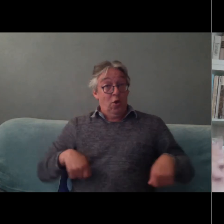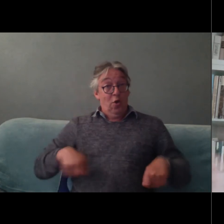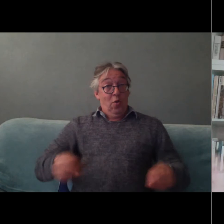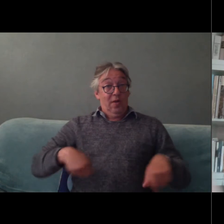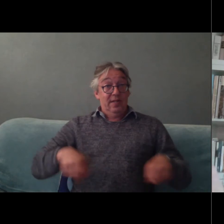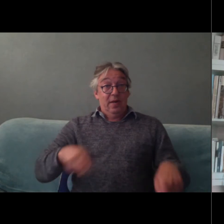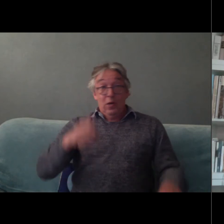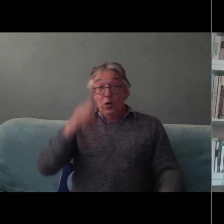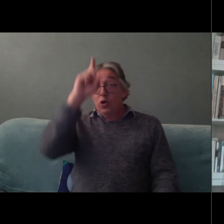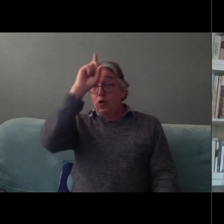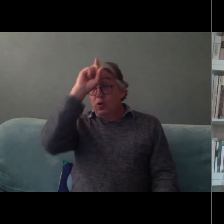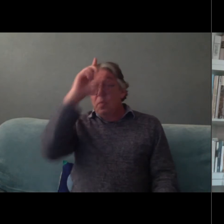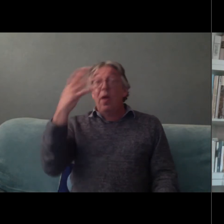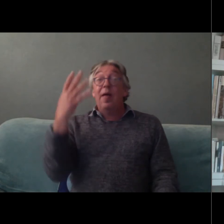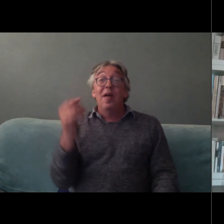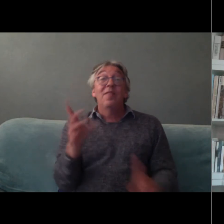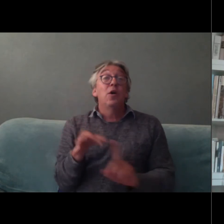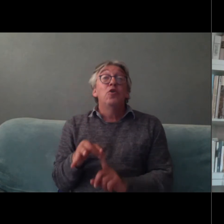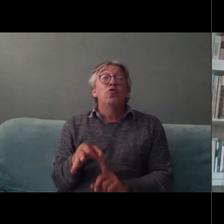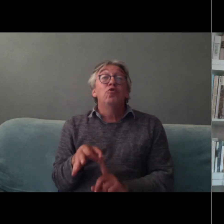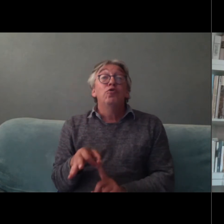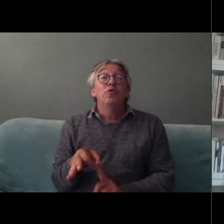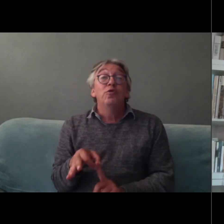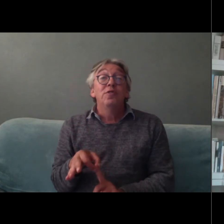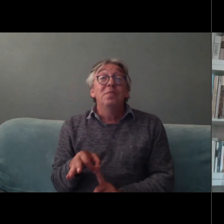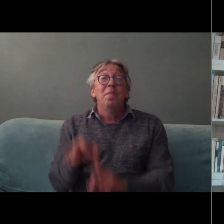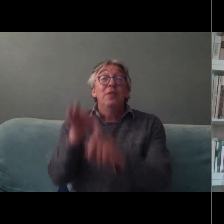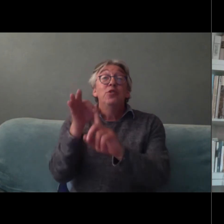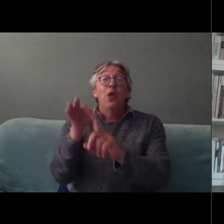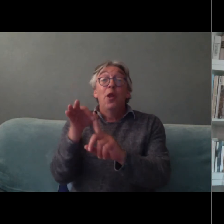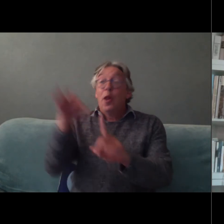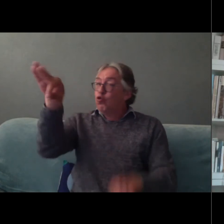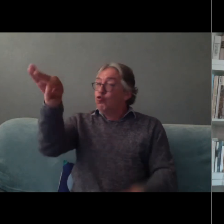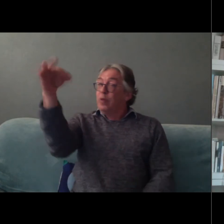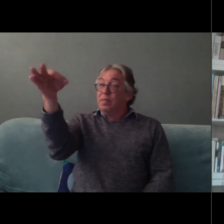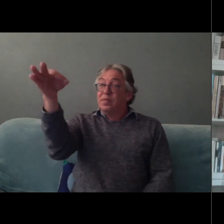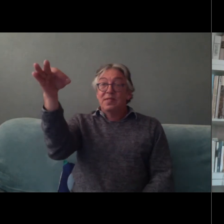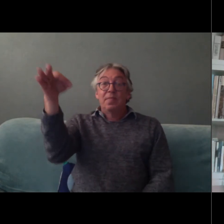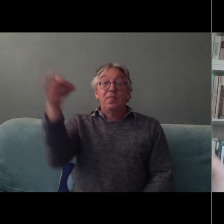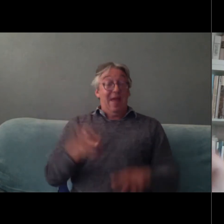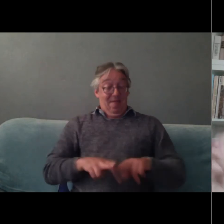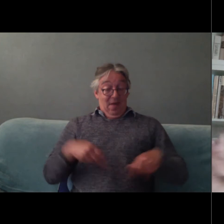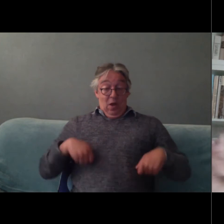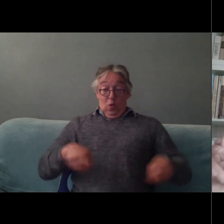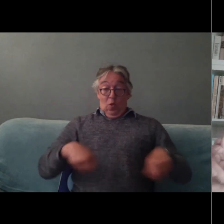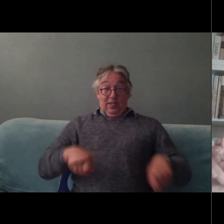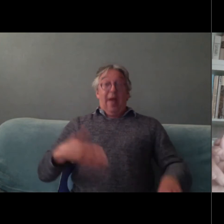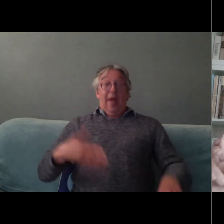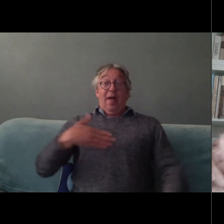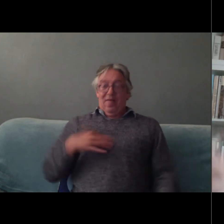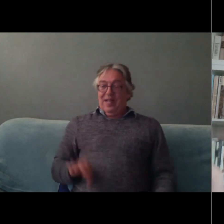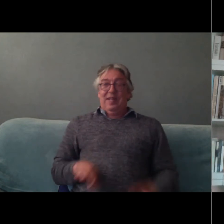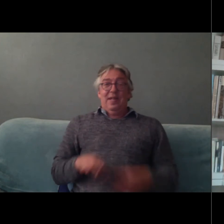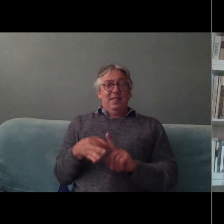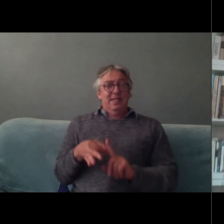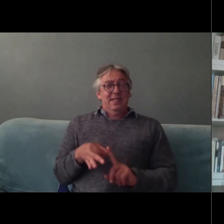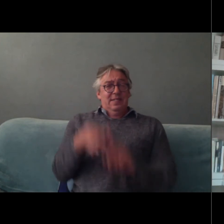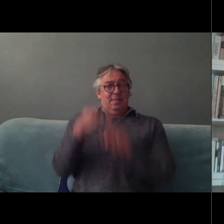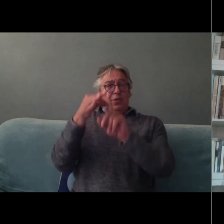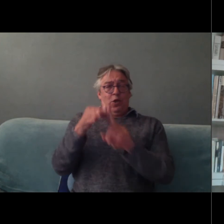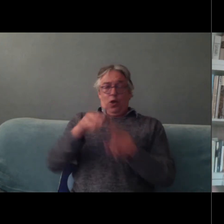have a special chips in the toilets only for those who have wheelchairs. And those chips can get only